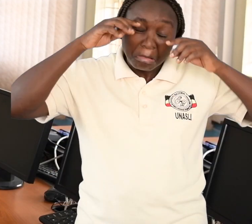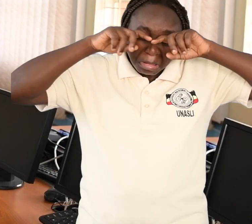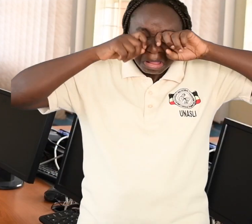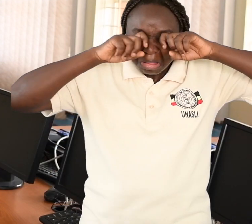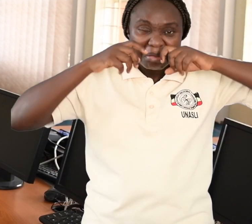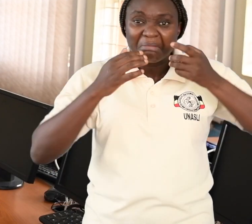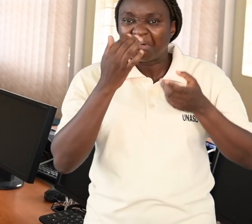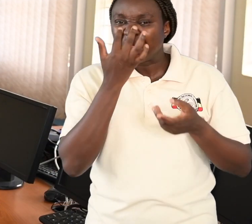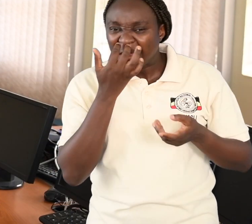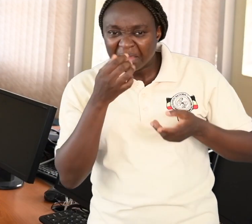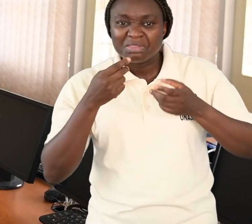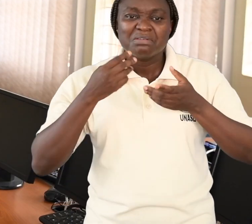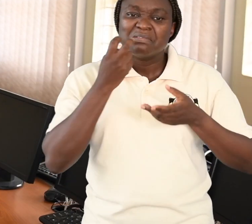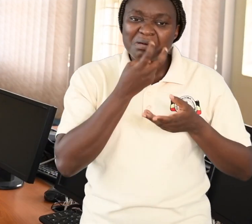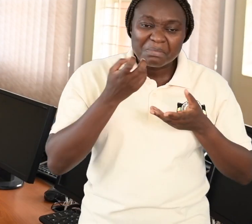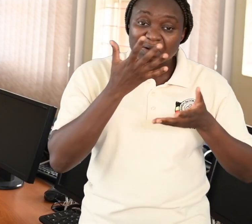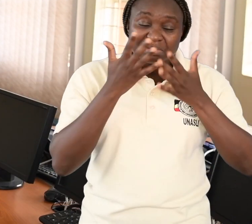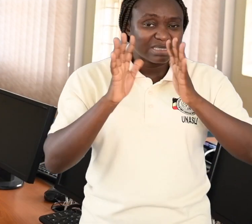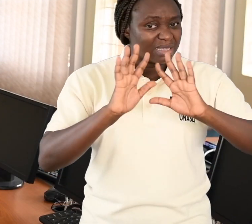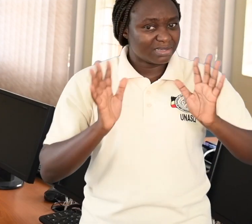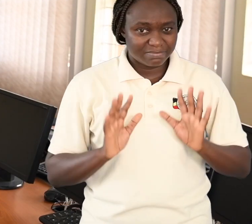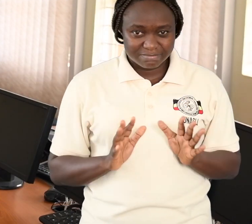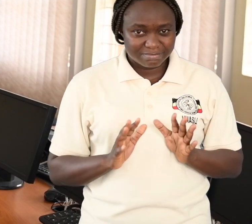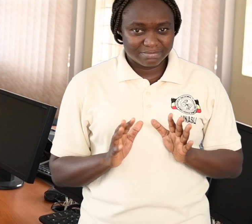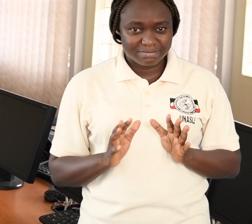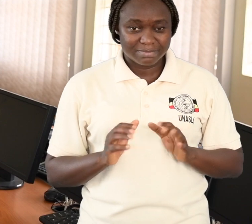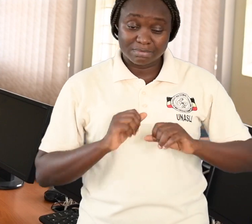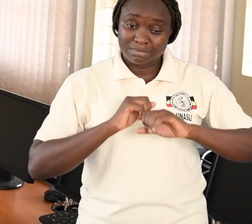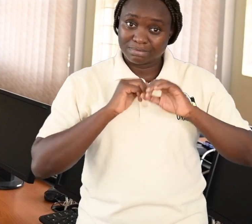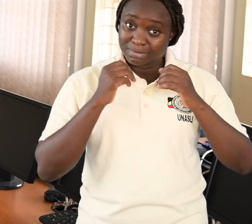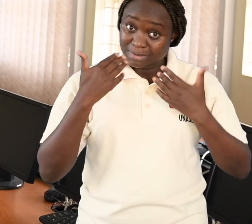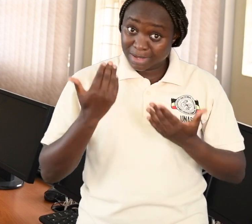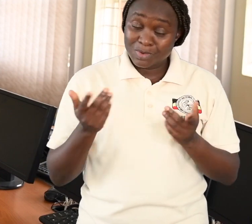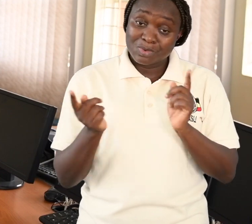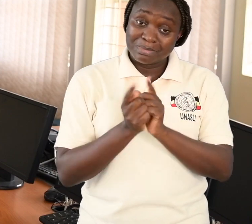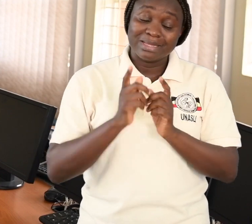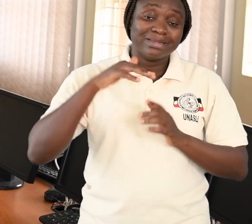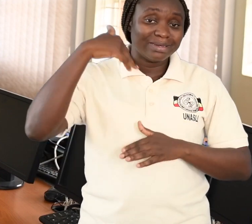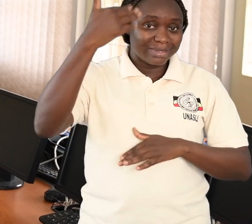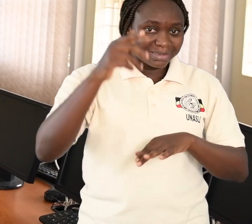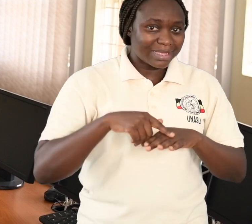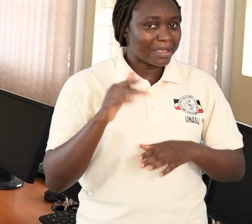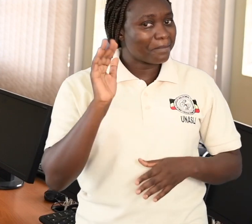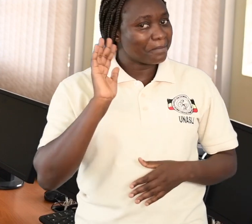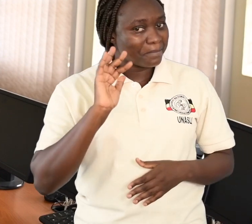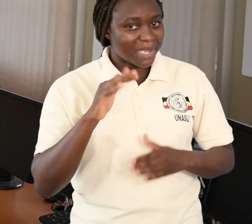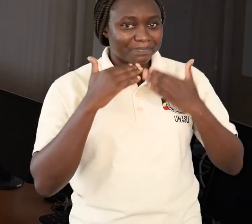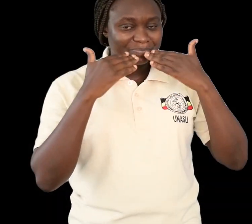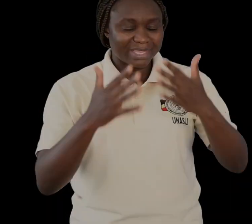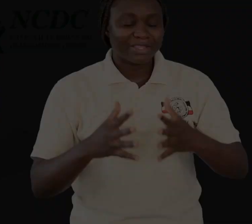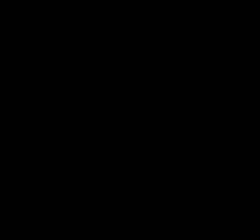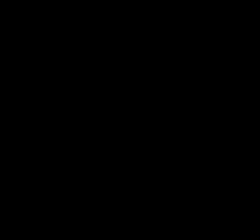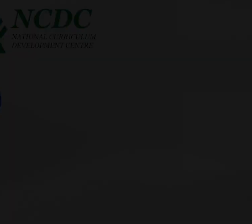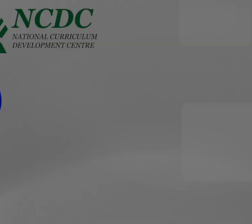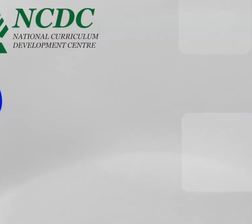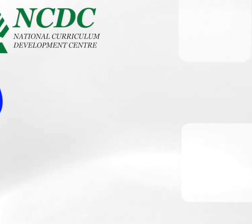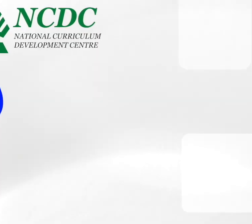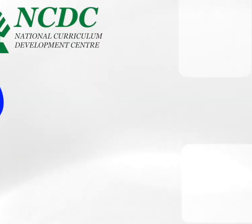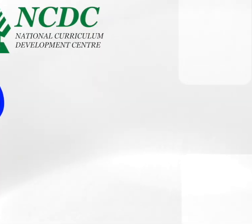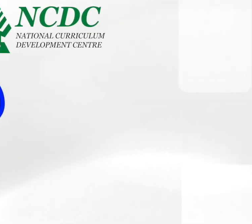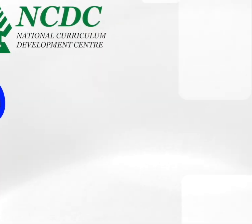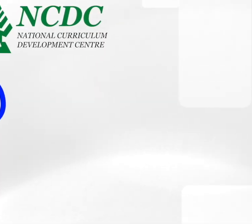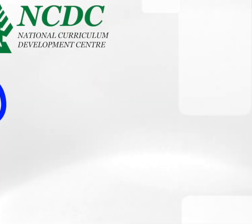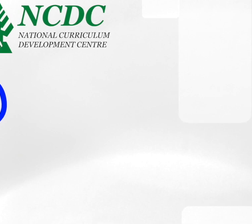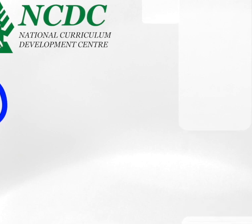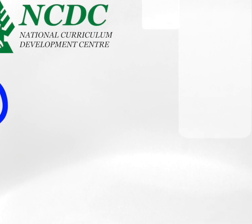and nose. Till next time, we will see you again. Thank you very much. By the Thank you